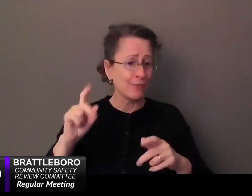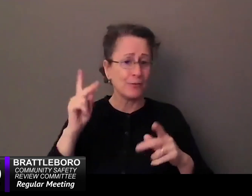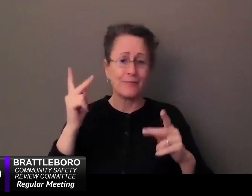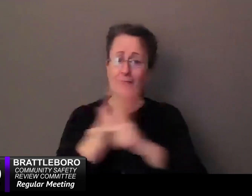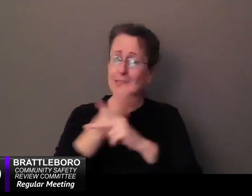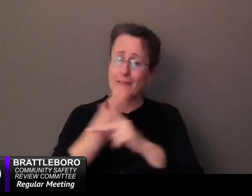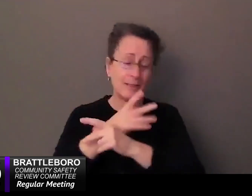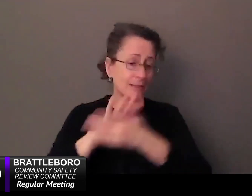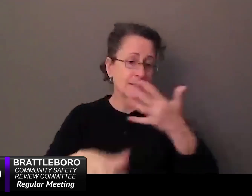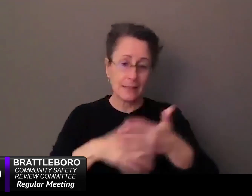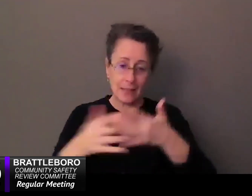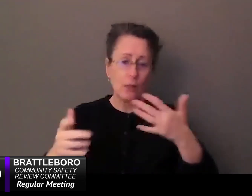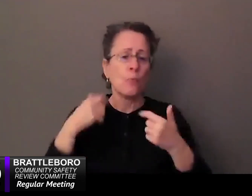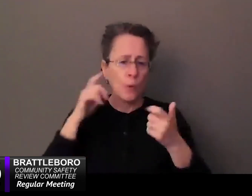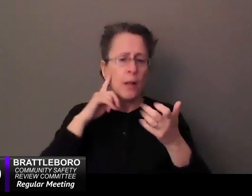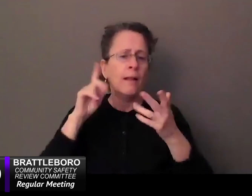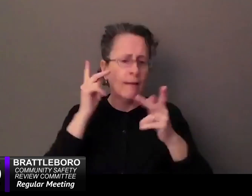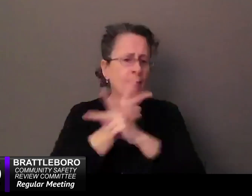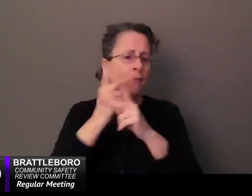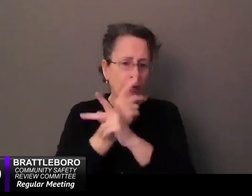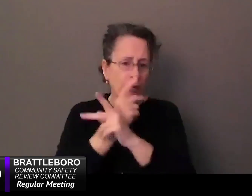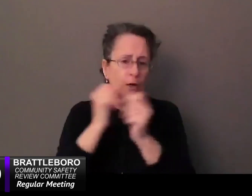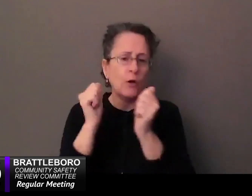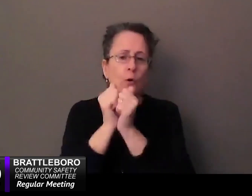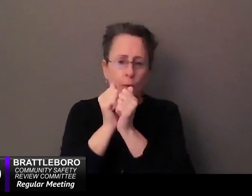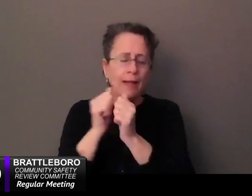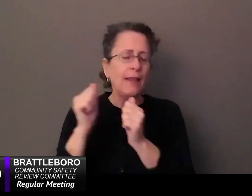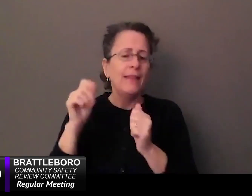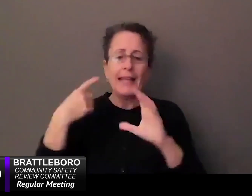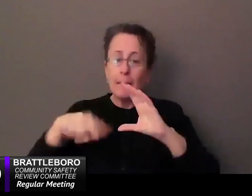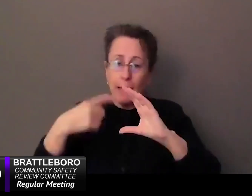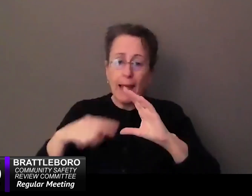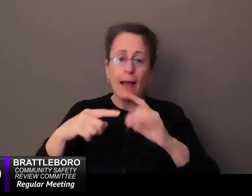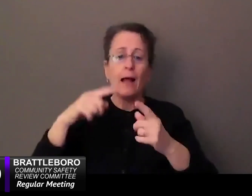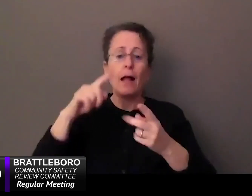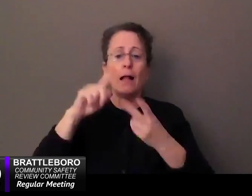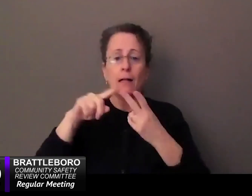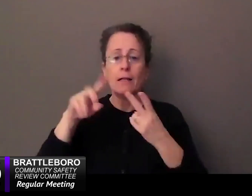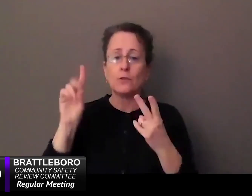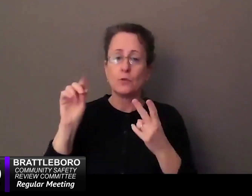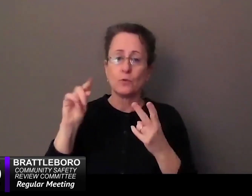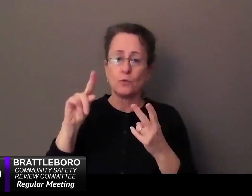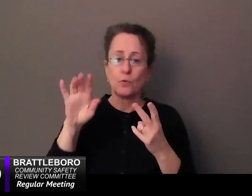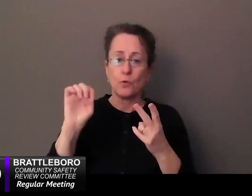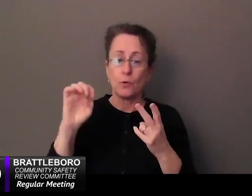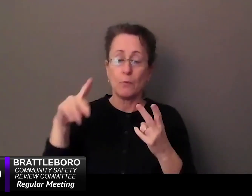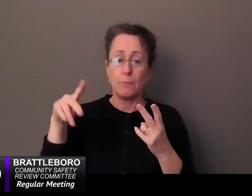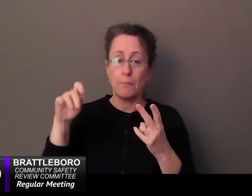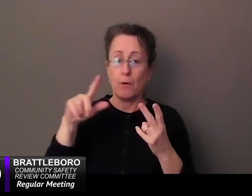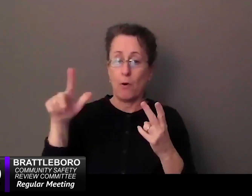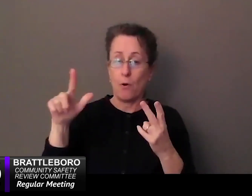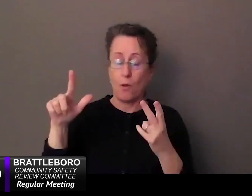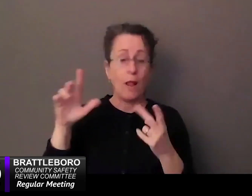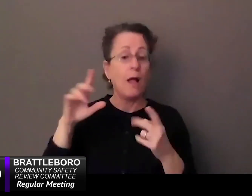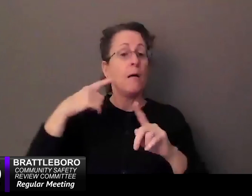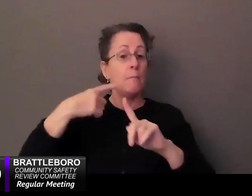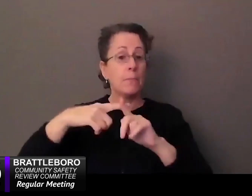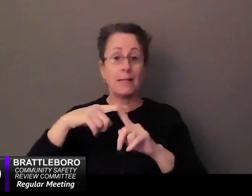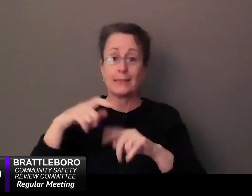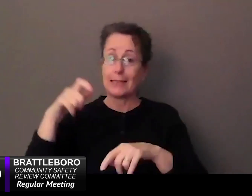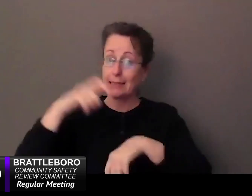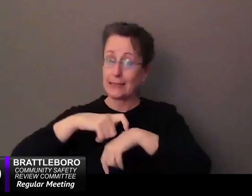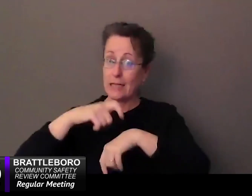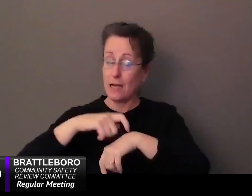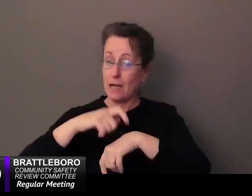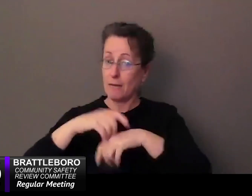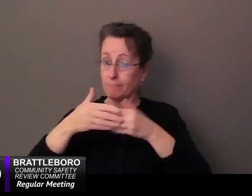email, via a doodle poll. Okay. And that's going to be a poll not just about next week, but what is the regular time that we can do for the next